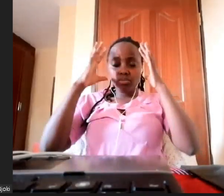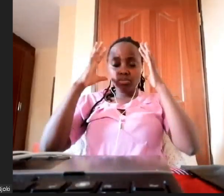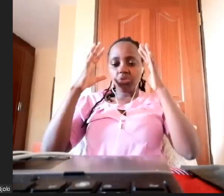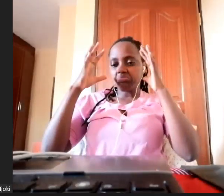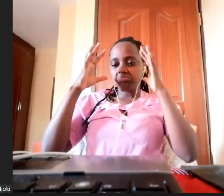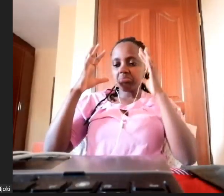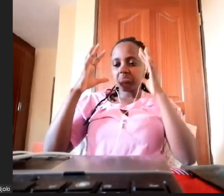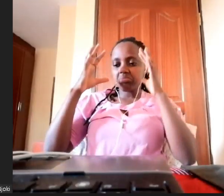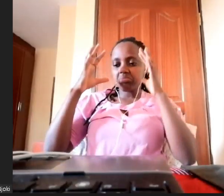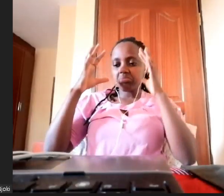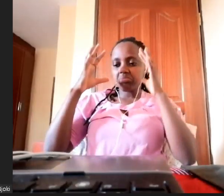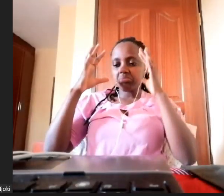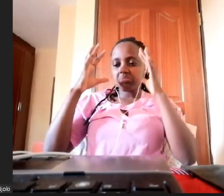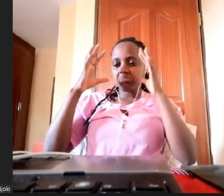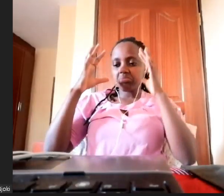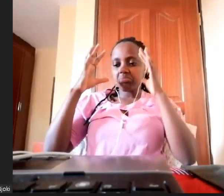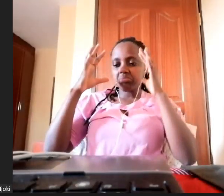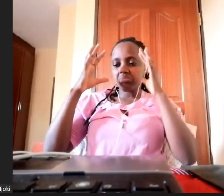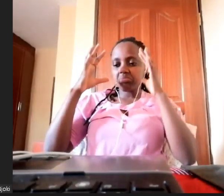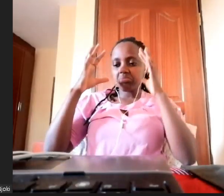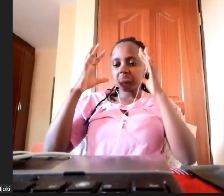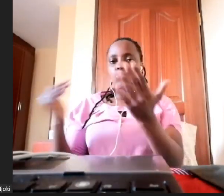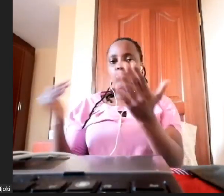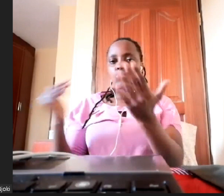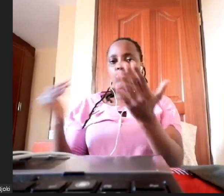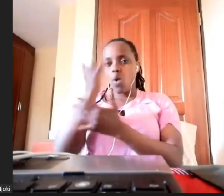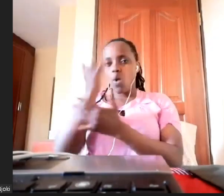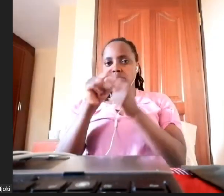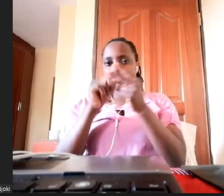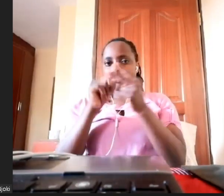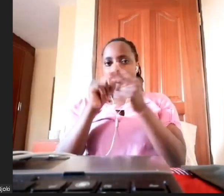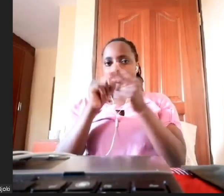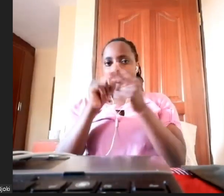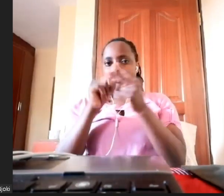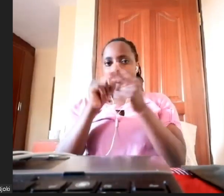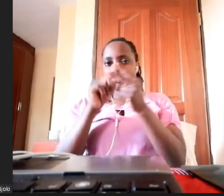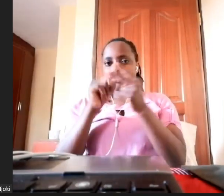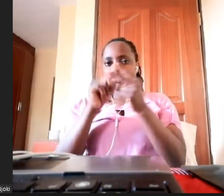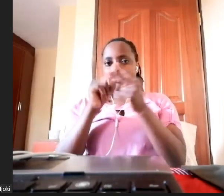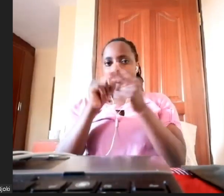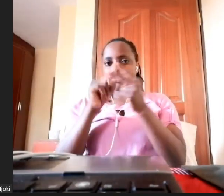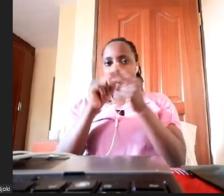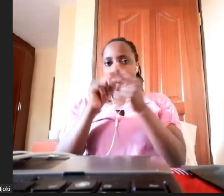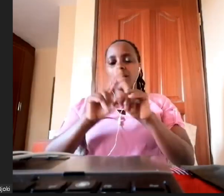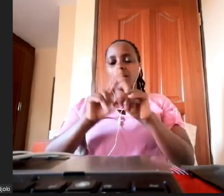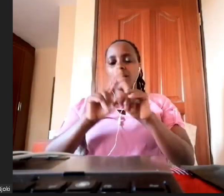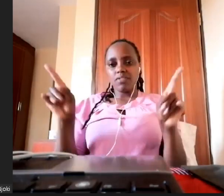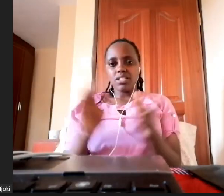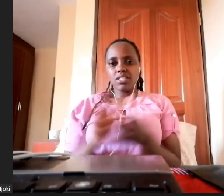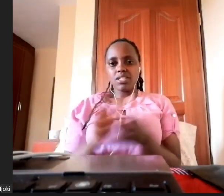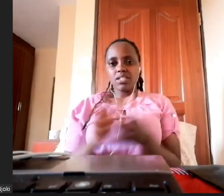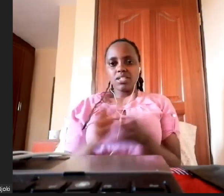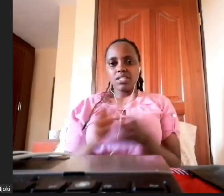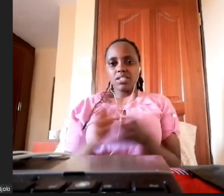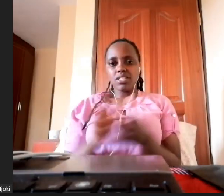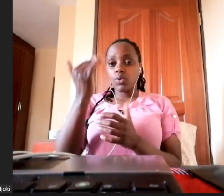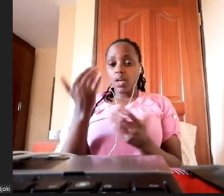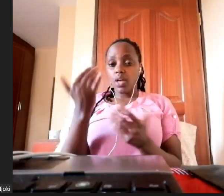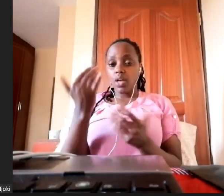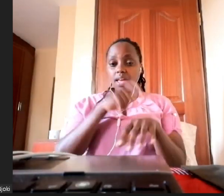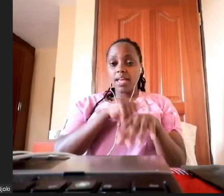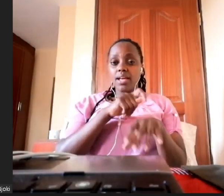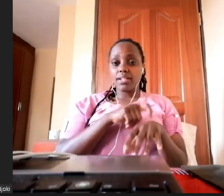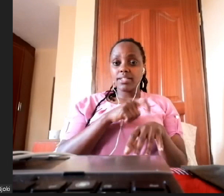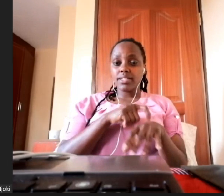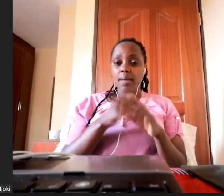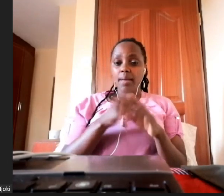between human rights and children's rights, because those two ideas need to be clearly distinguished. Because when you